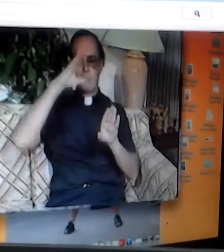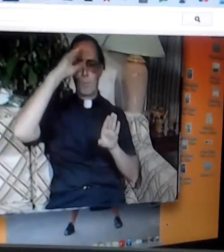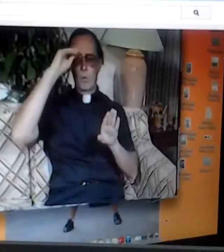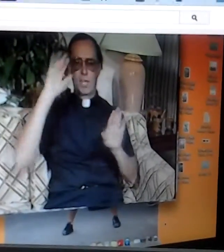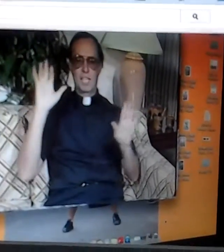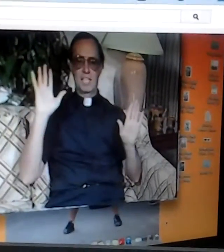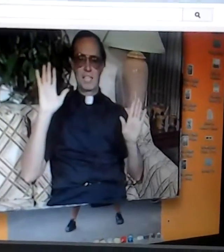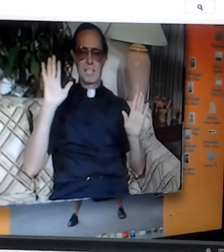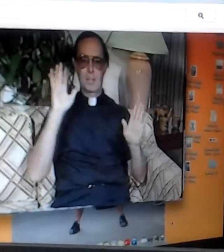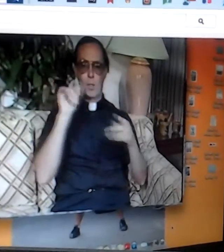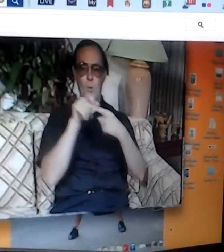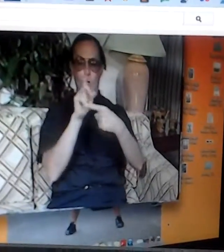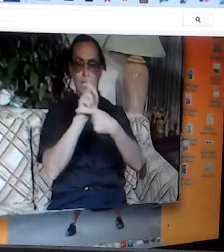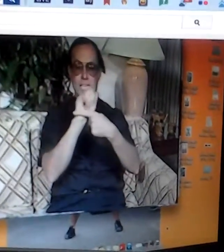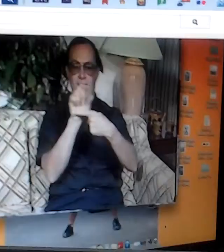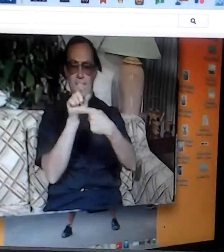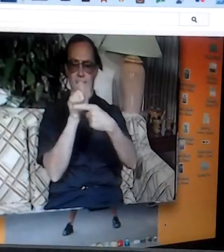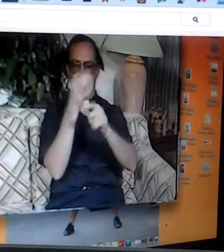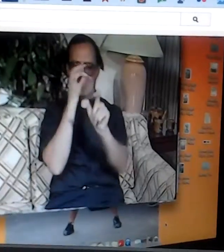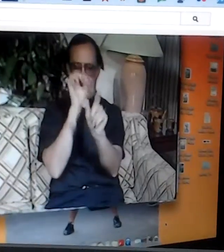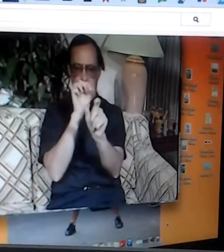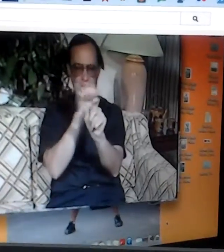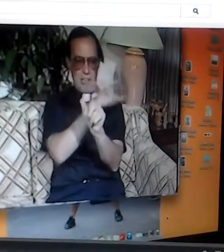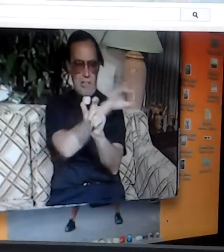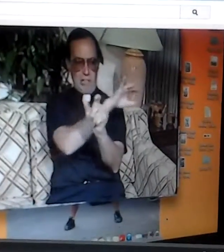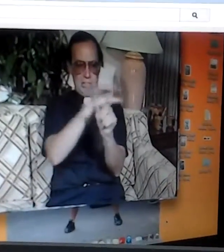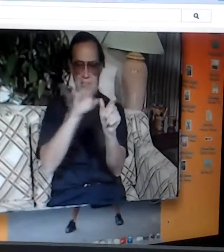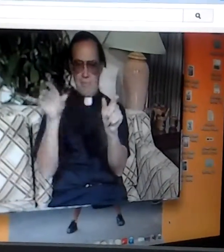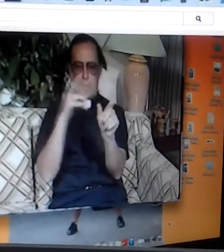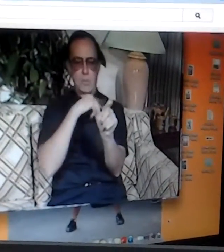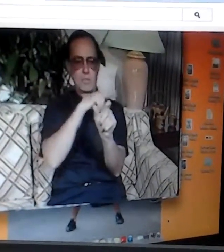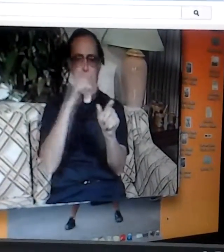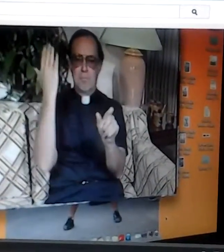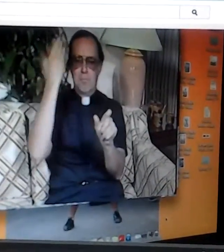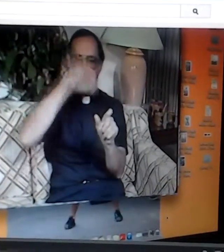So I wrote them a letter about when I was a boy.